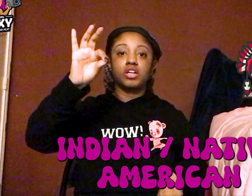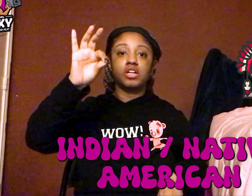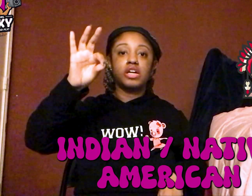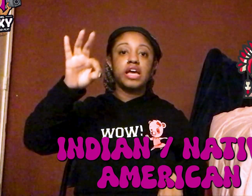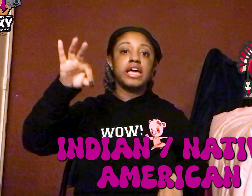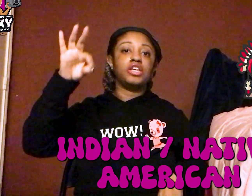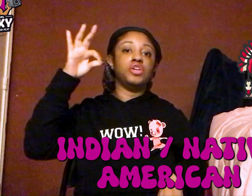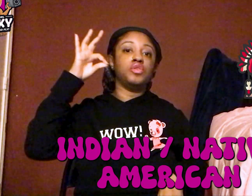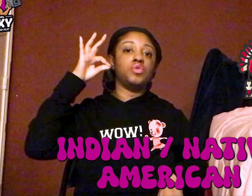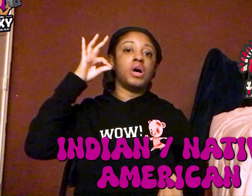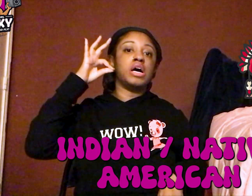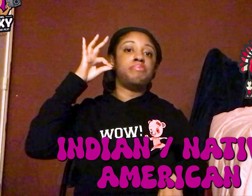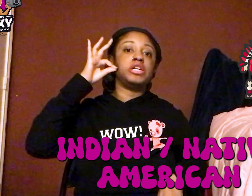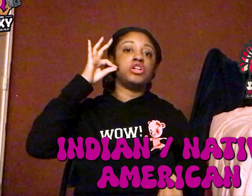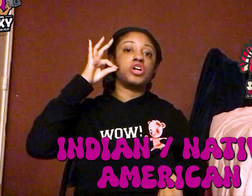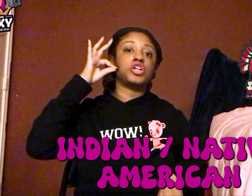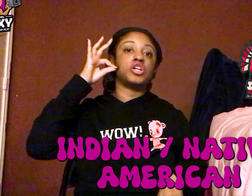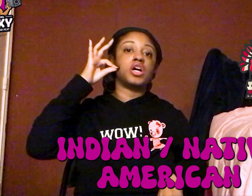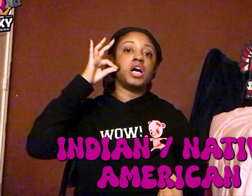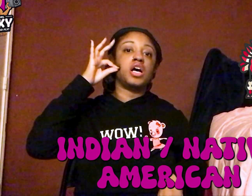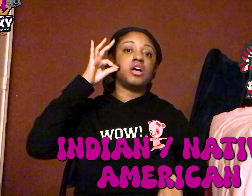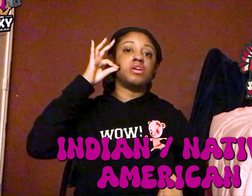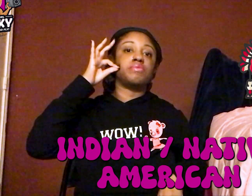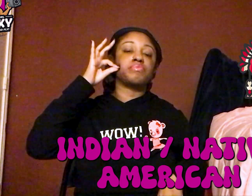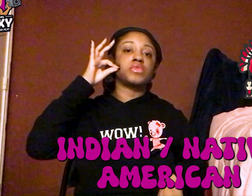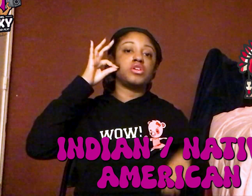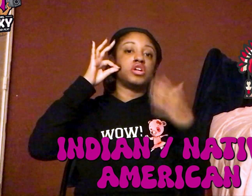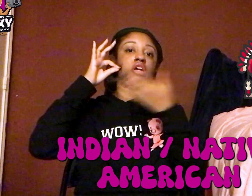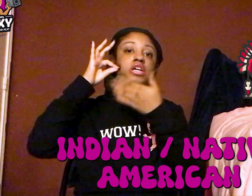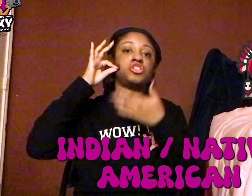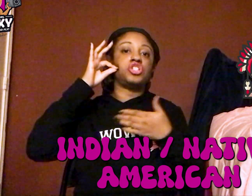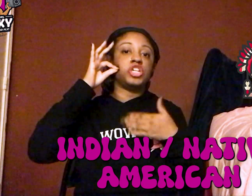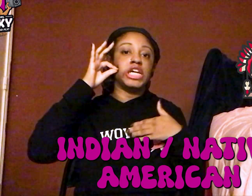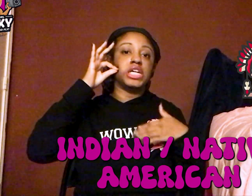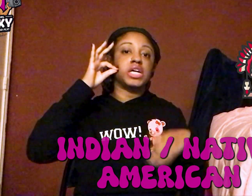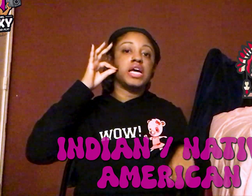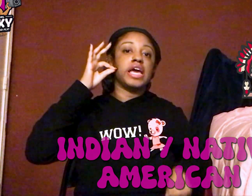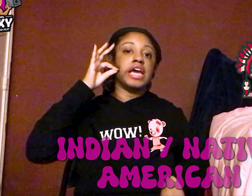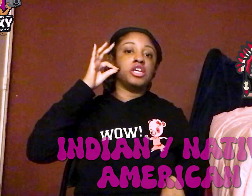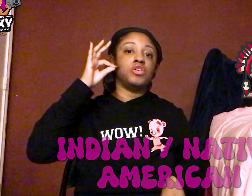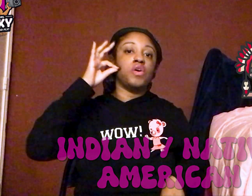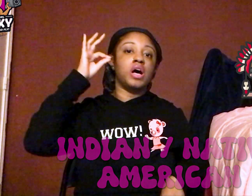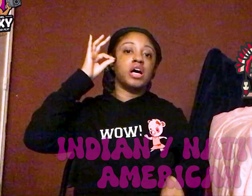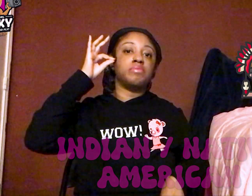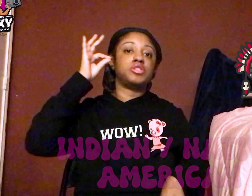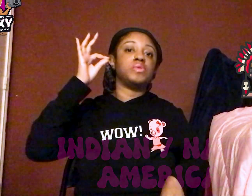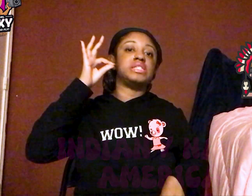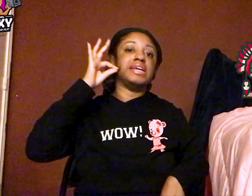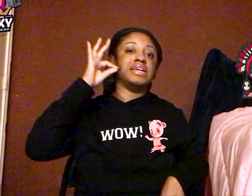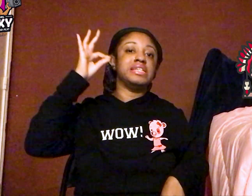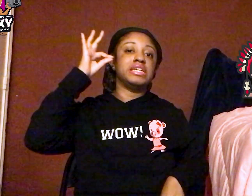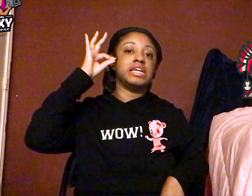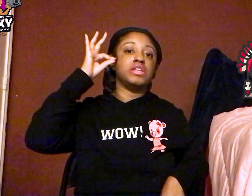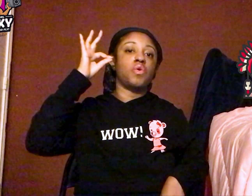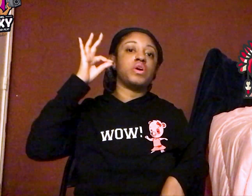finger. You put it on your cheek and you go up. So it's Indian or